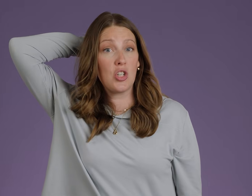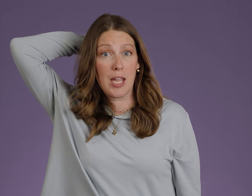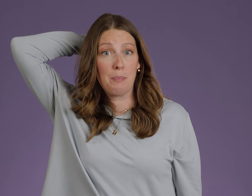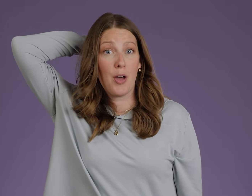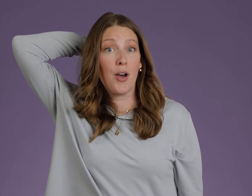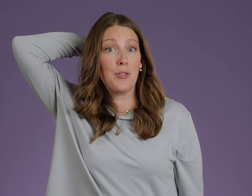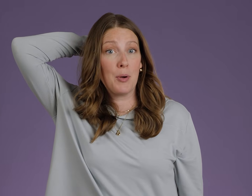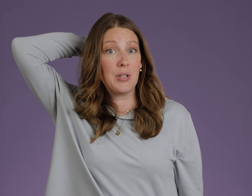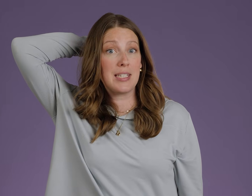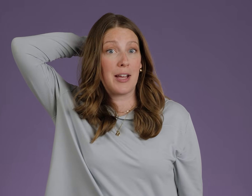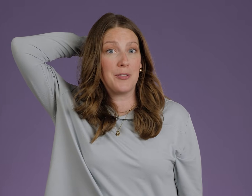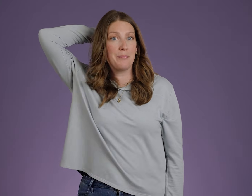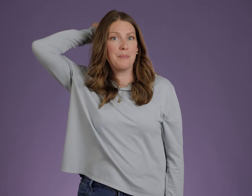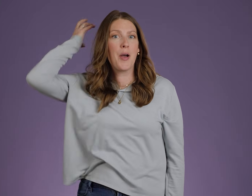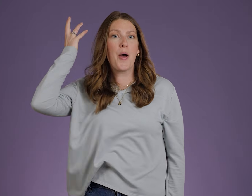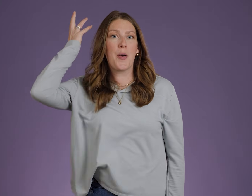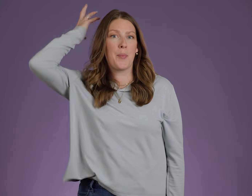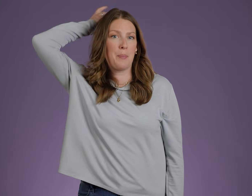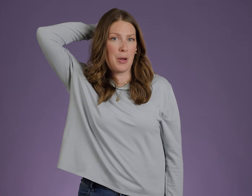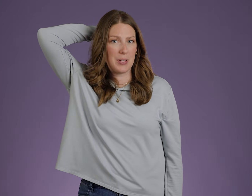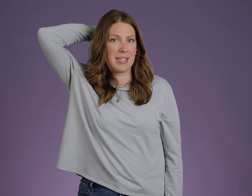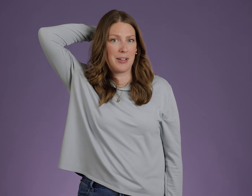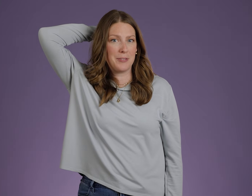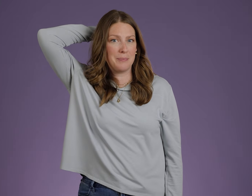shape of the ponytail. Ponytail.